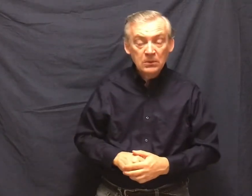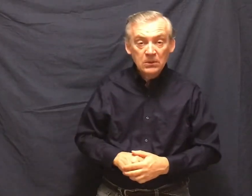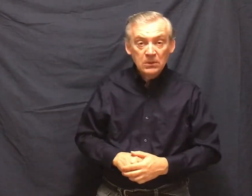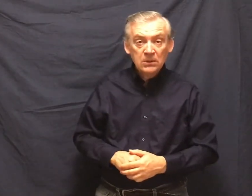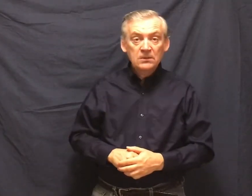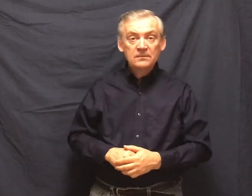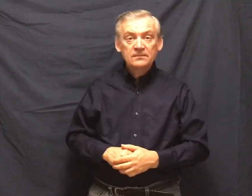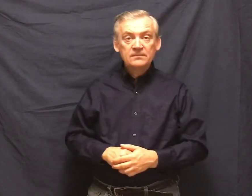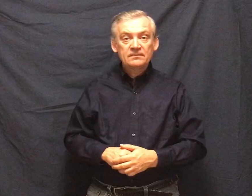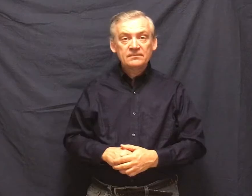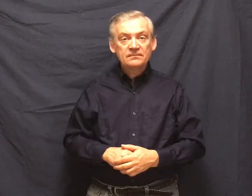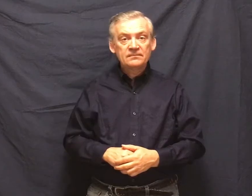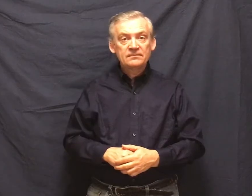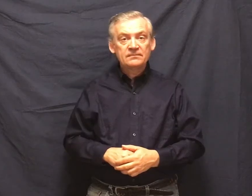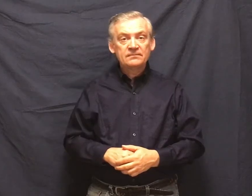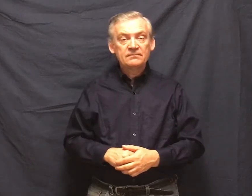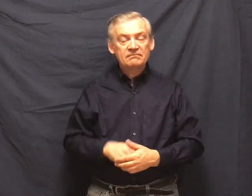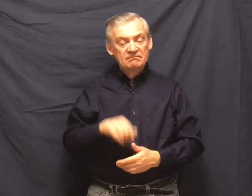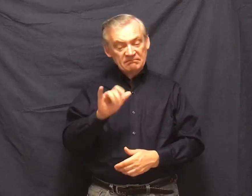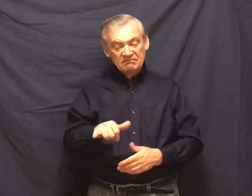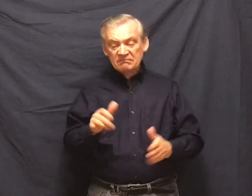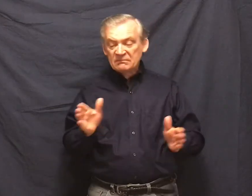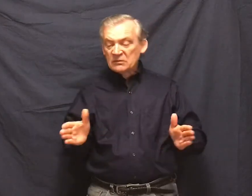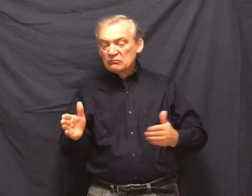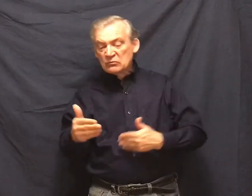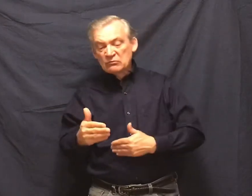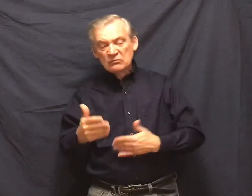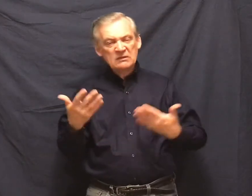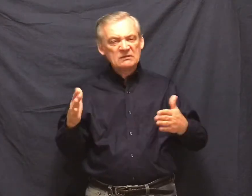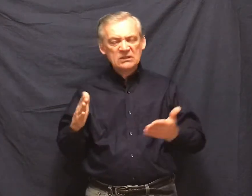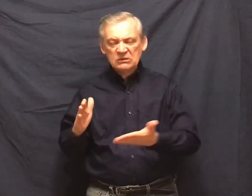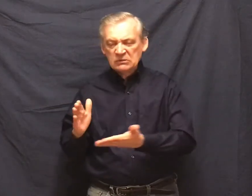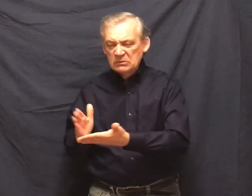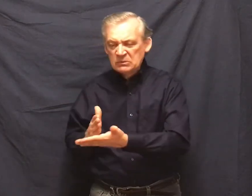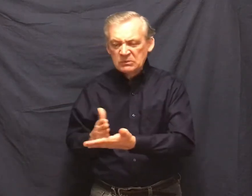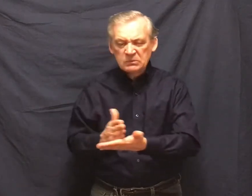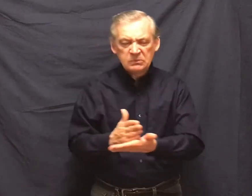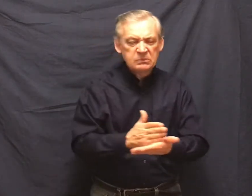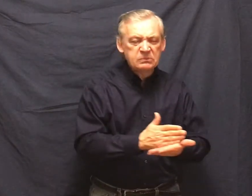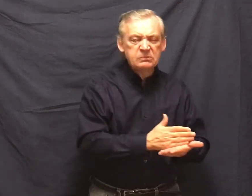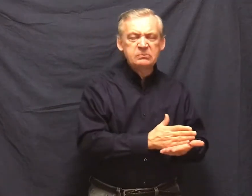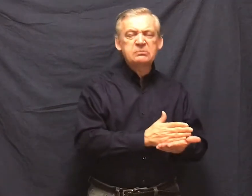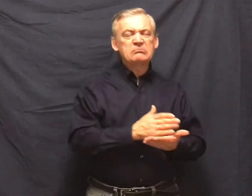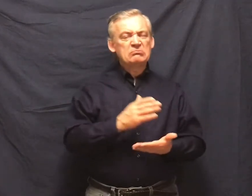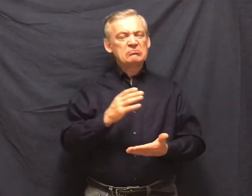This room was swept and fairly neat, for Crooks was a proud, aloof man.